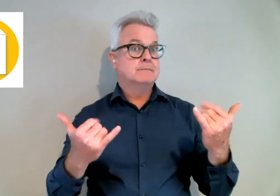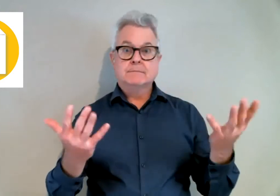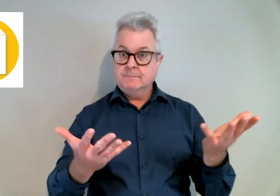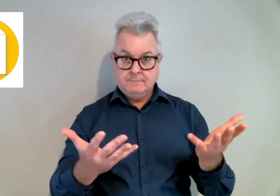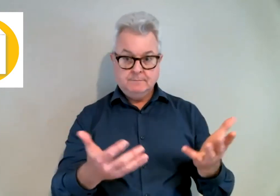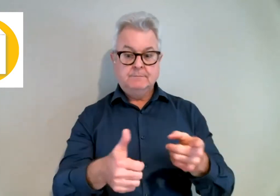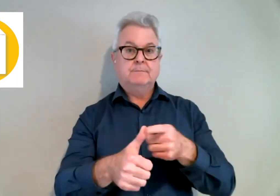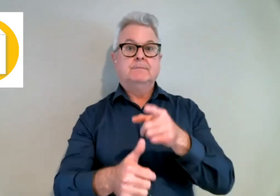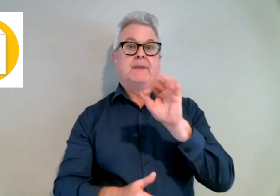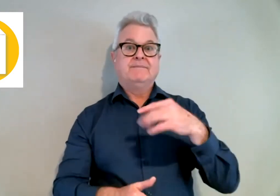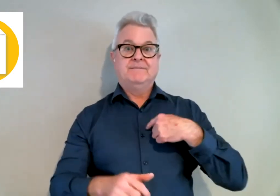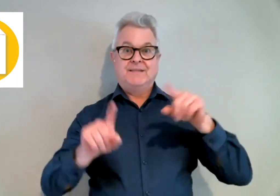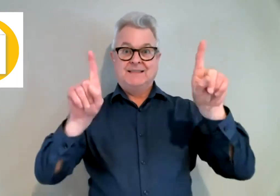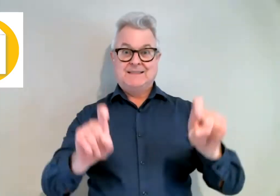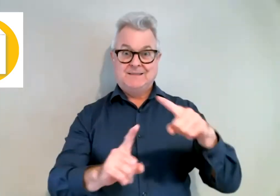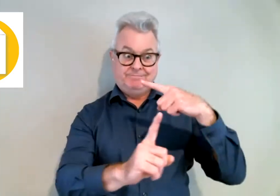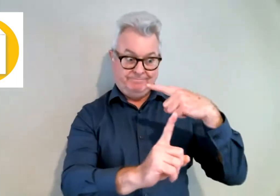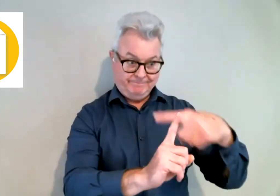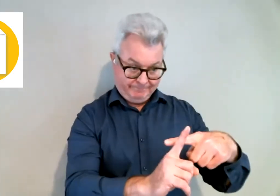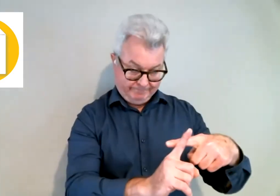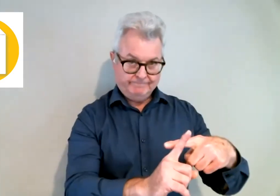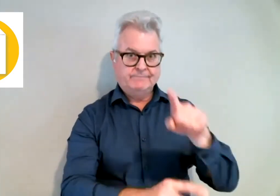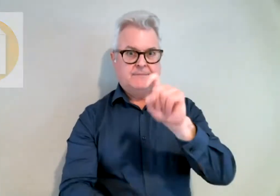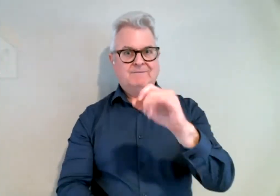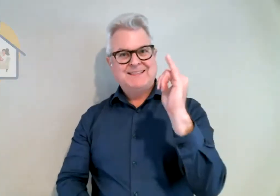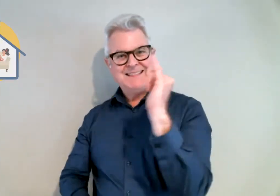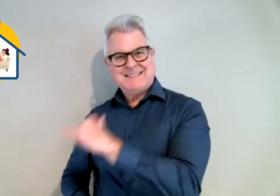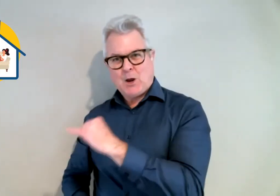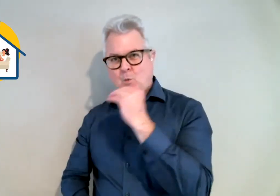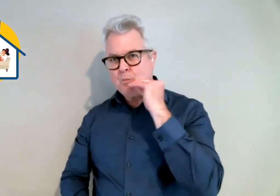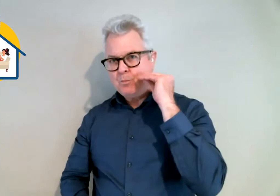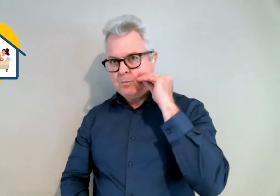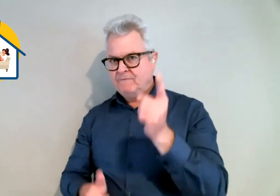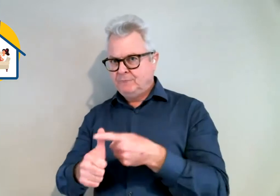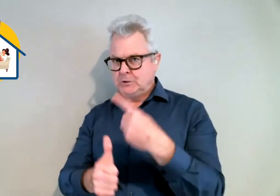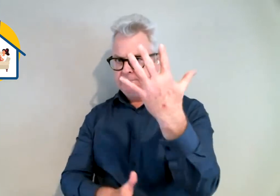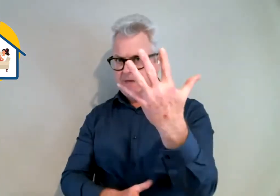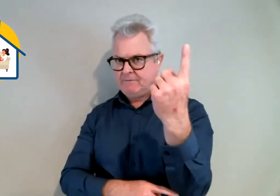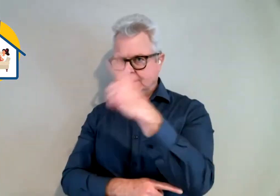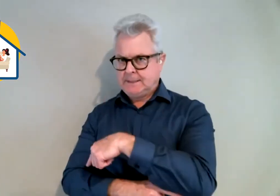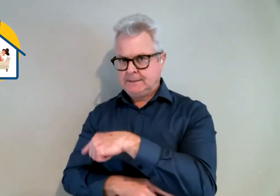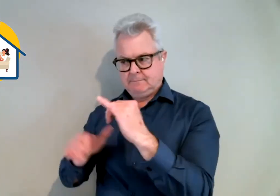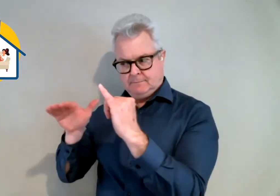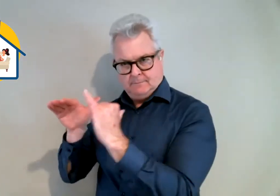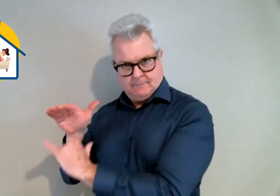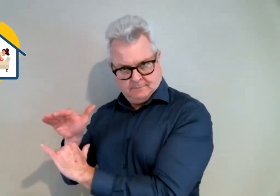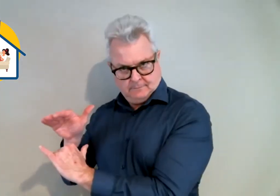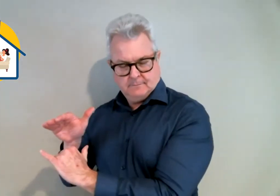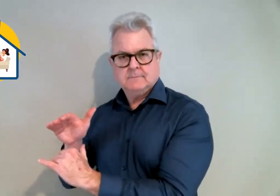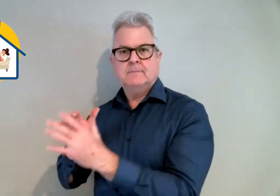The CDC guidelines now state that if a person tests positive, they need to remain home for the first 5